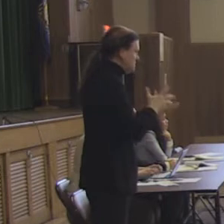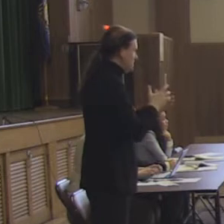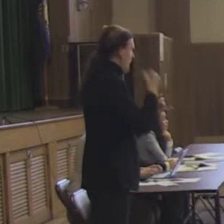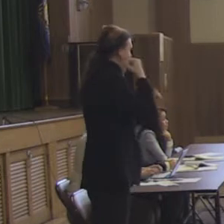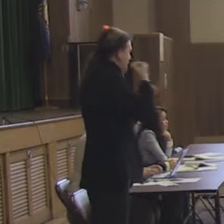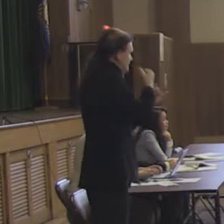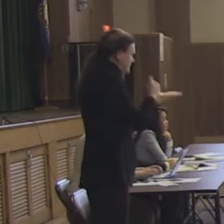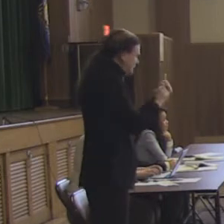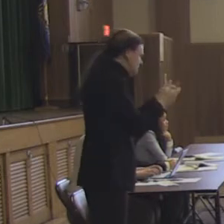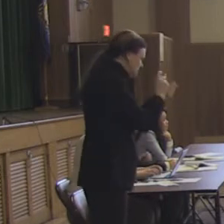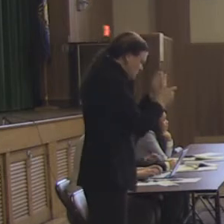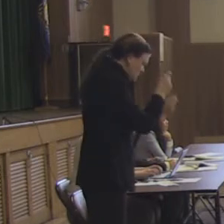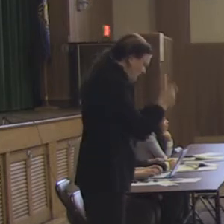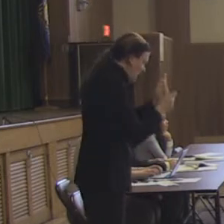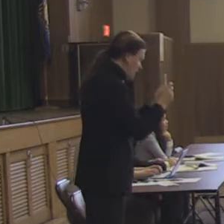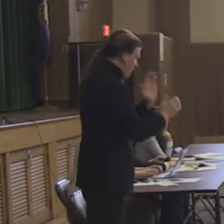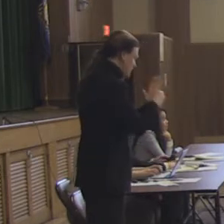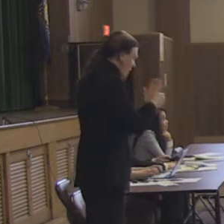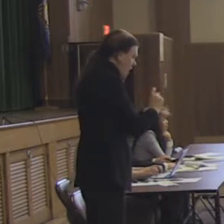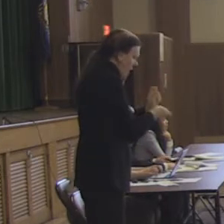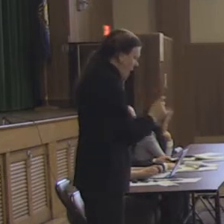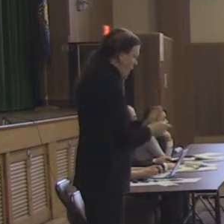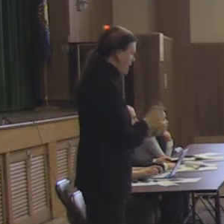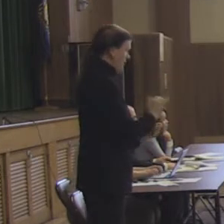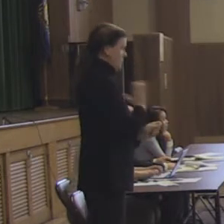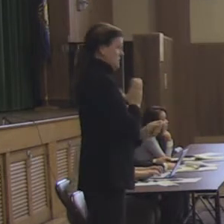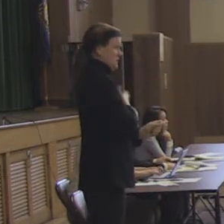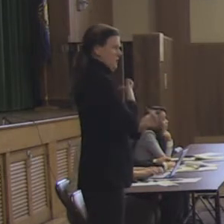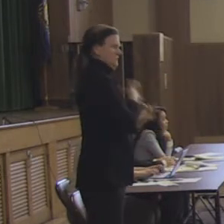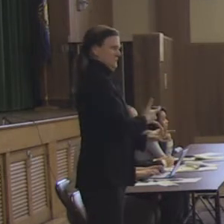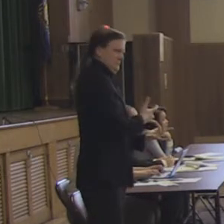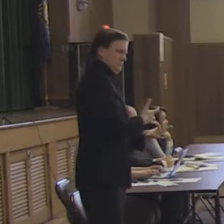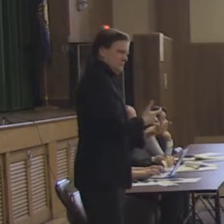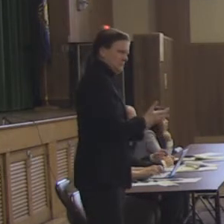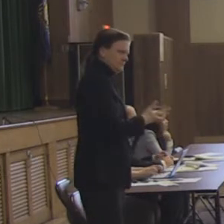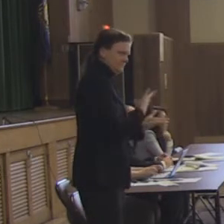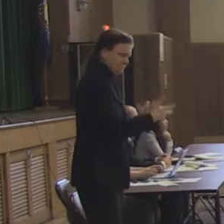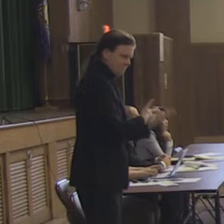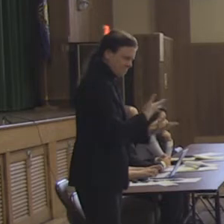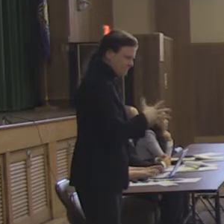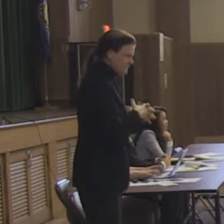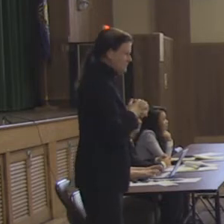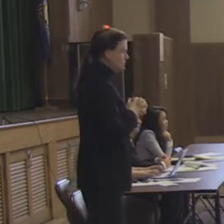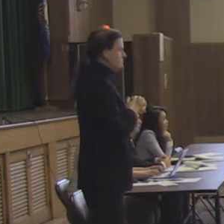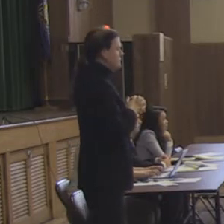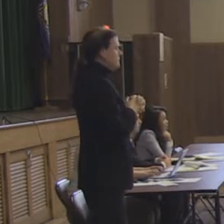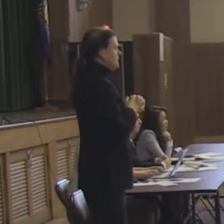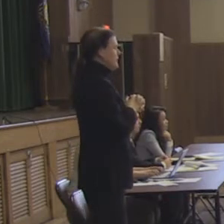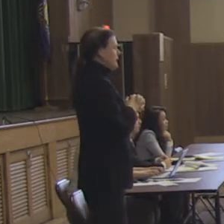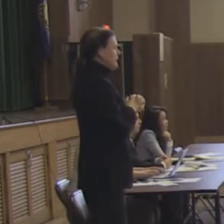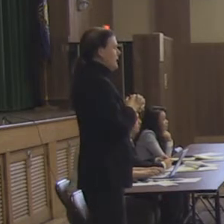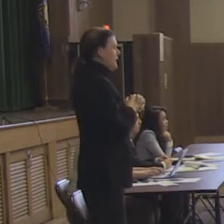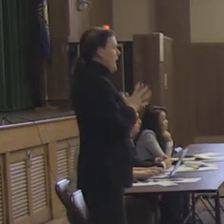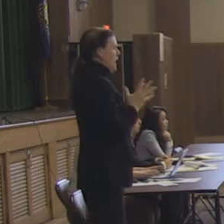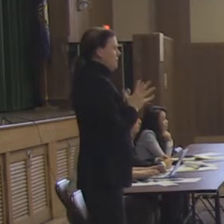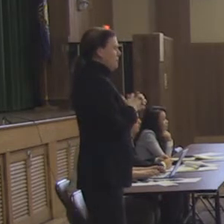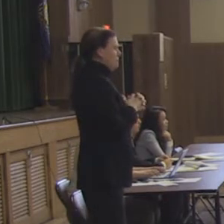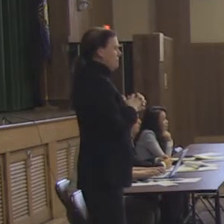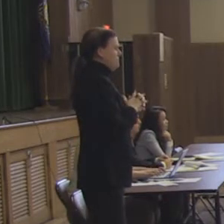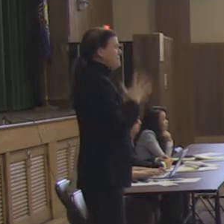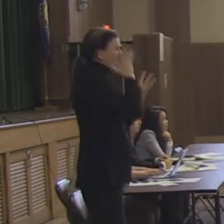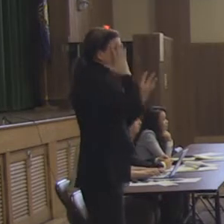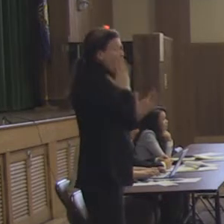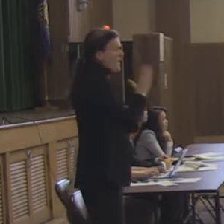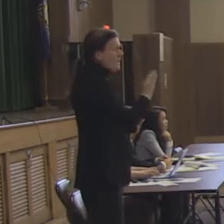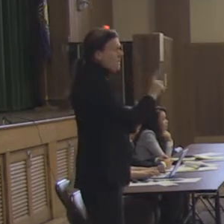of different contributors can be put forward to make the best legislation. It was